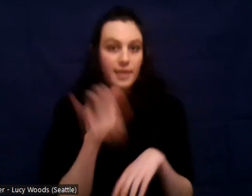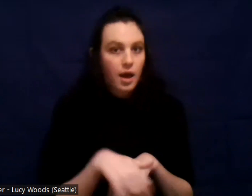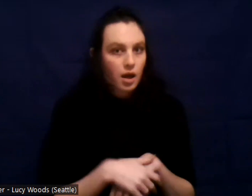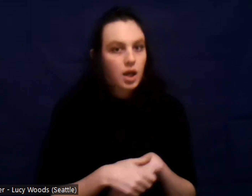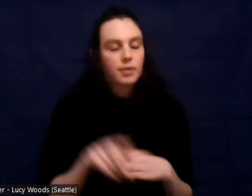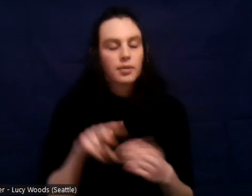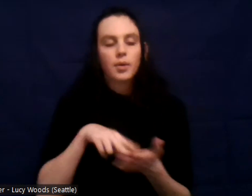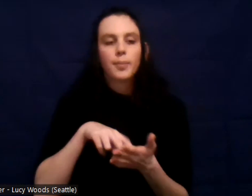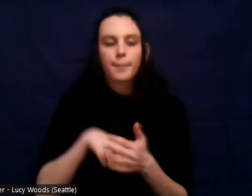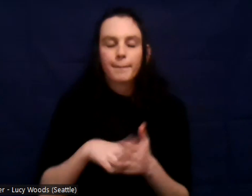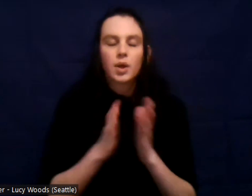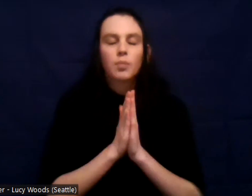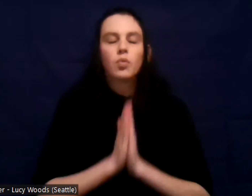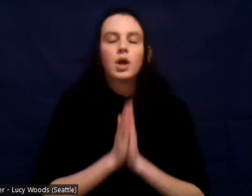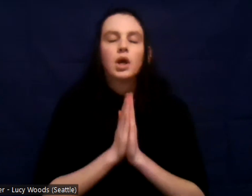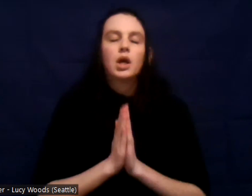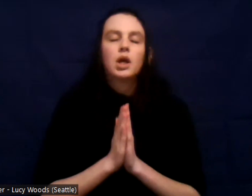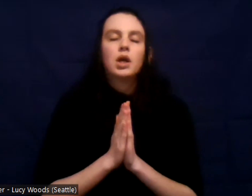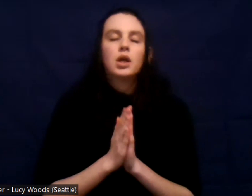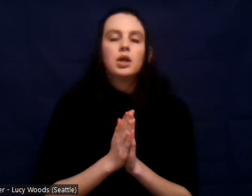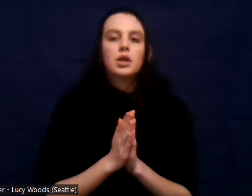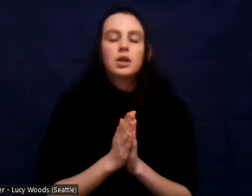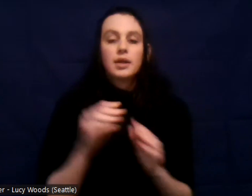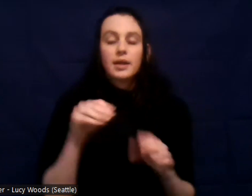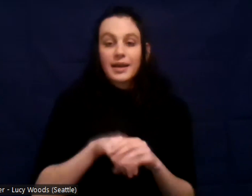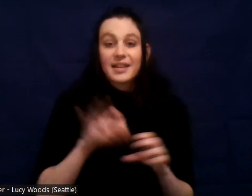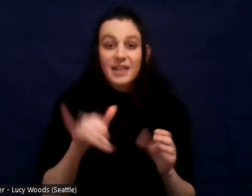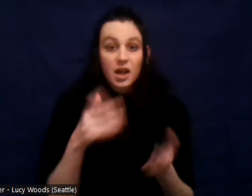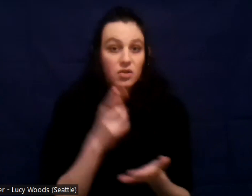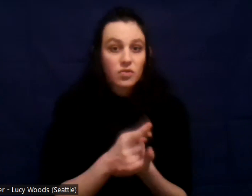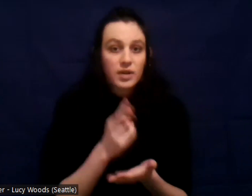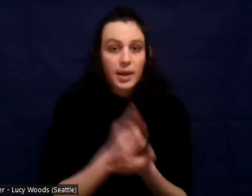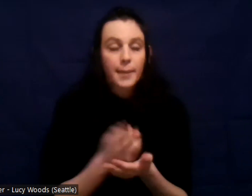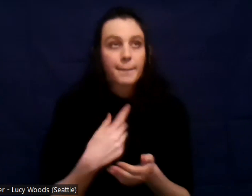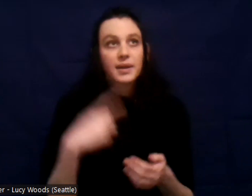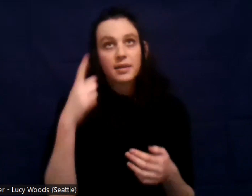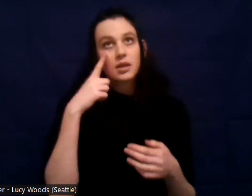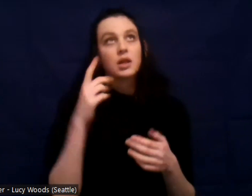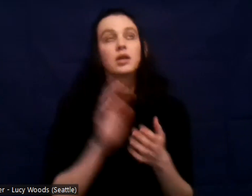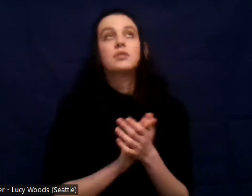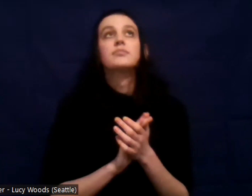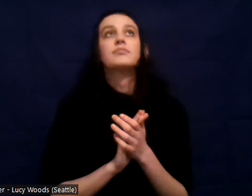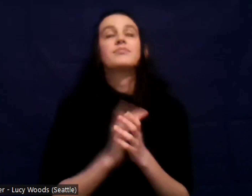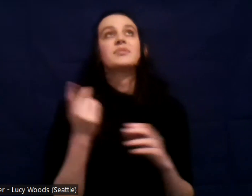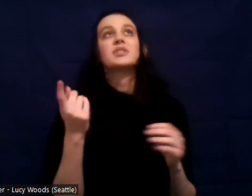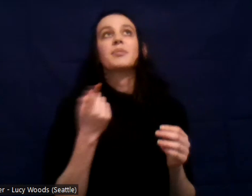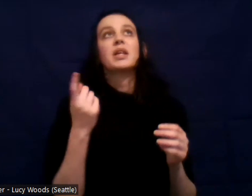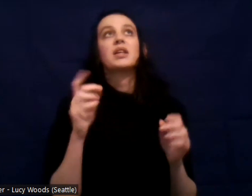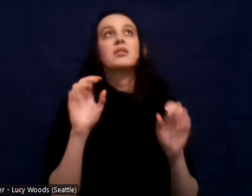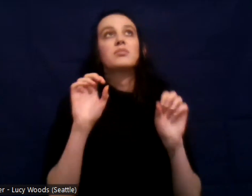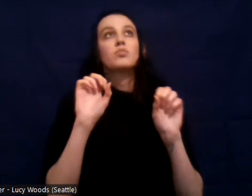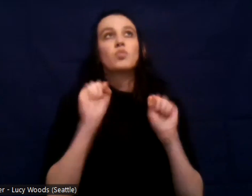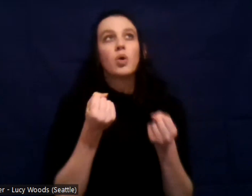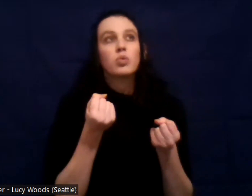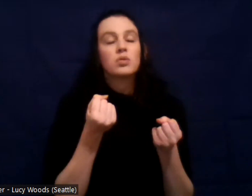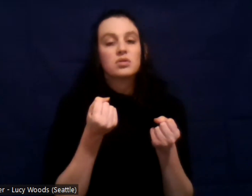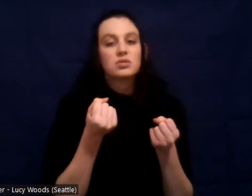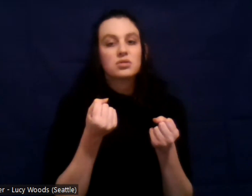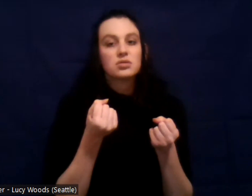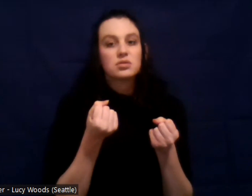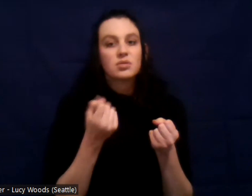And when I got on my knees in that treatment center, it was like something broke. I don't know, something broke. And I